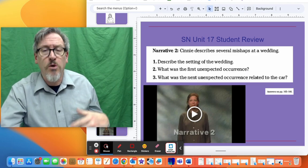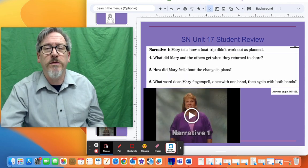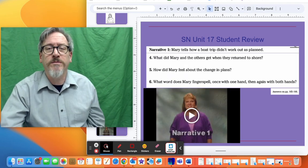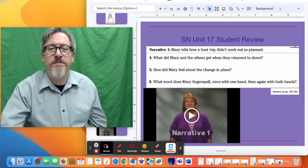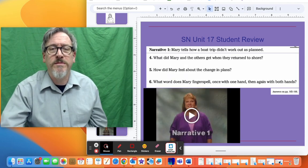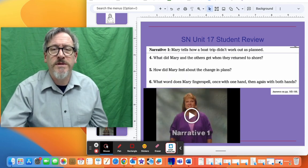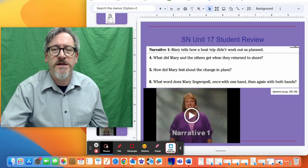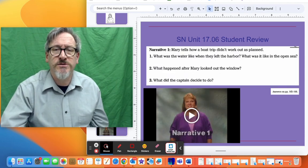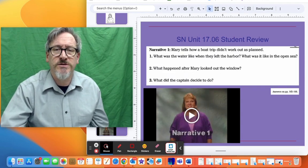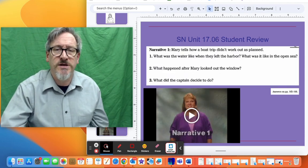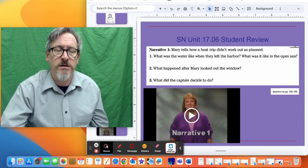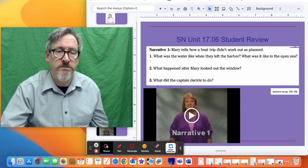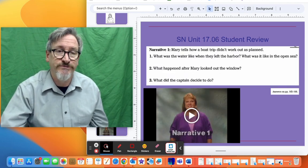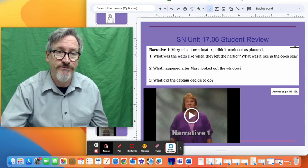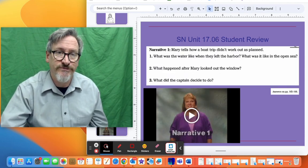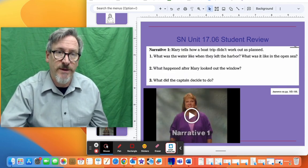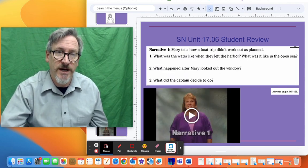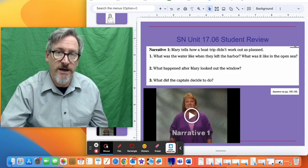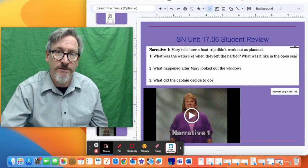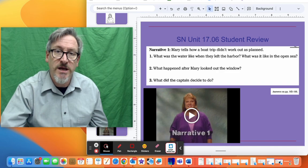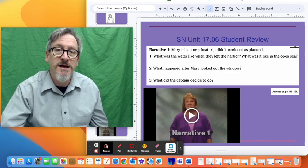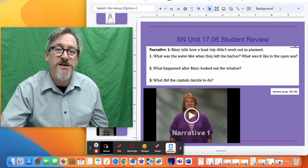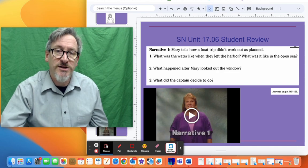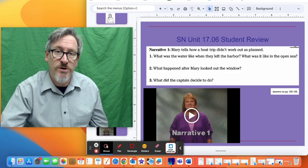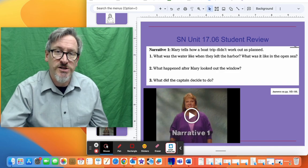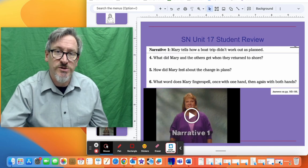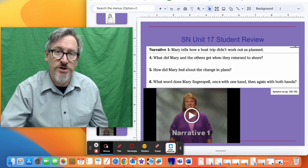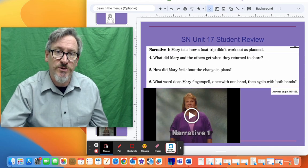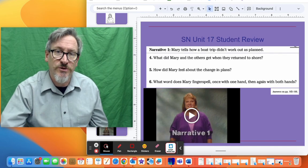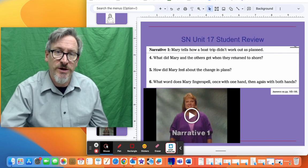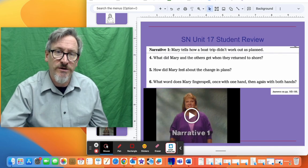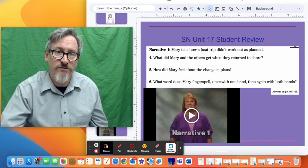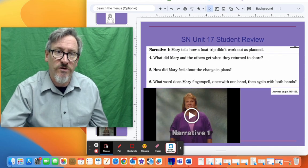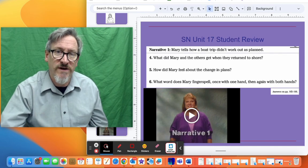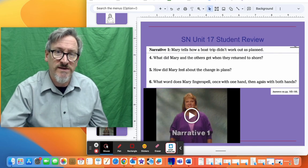Oh, these are. I'm an idiot. Questions 1, 2, and